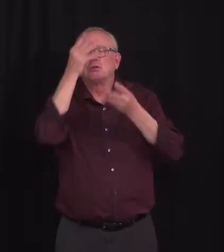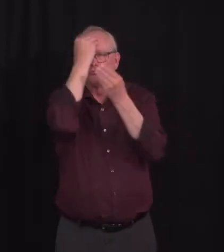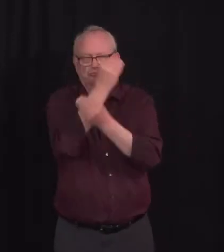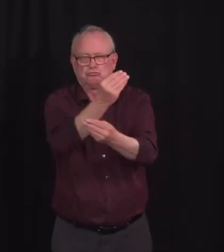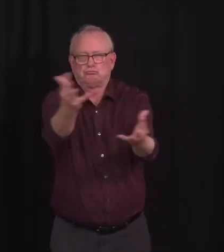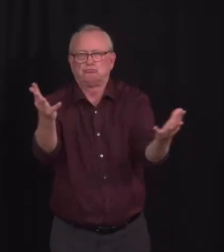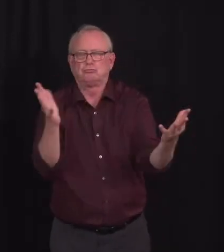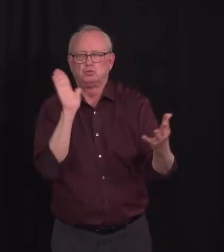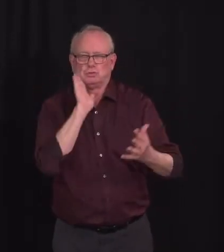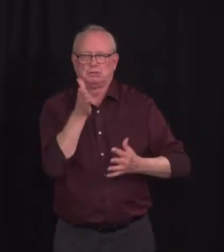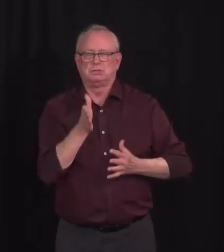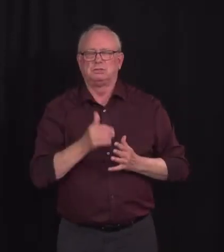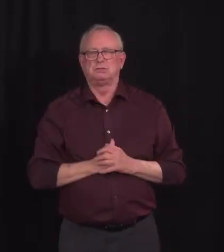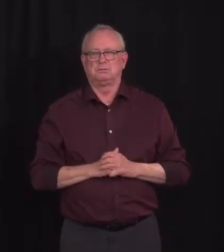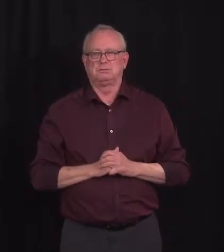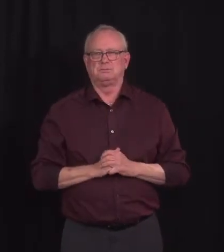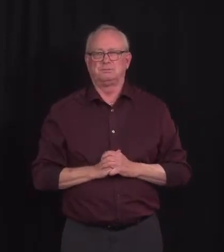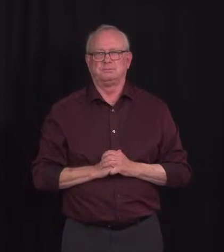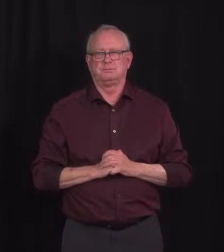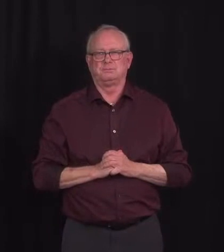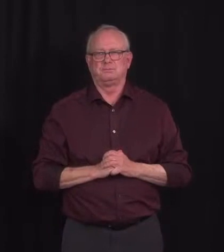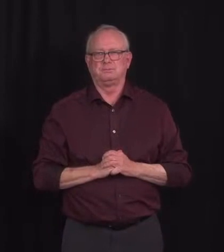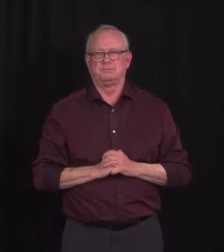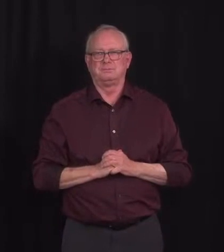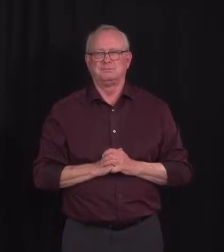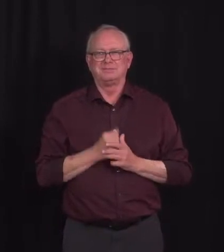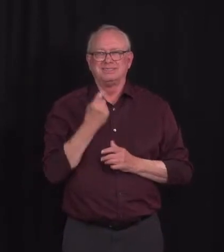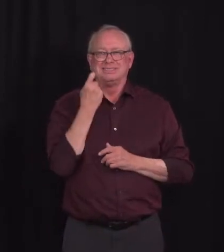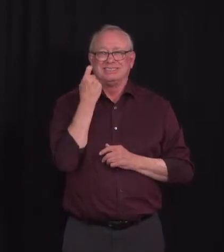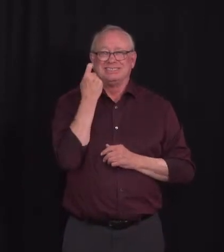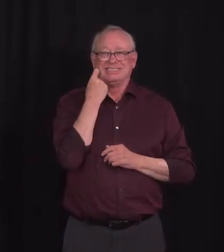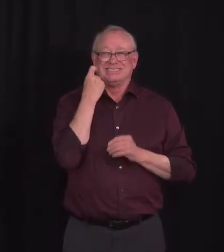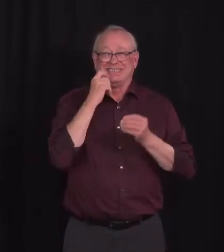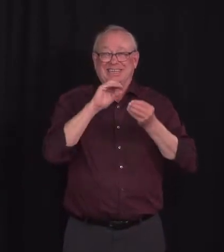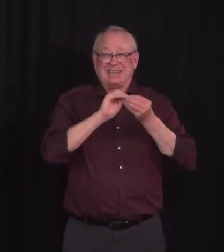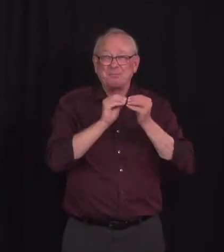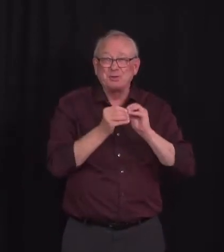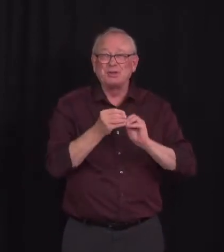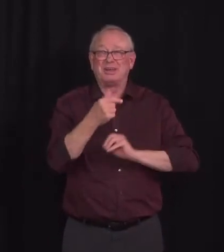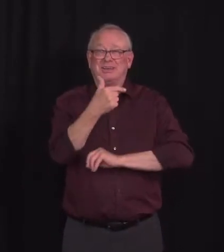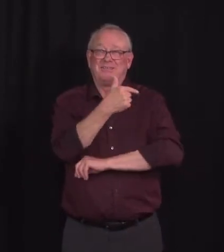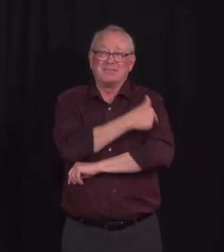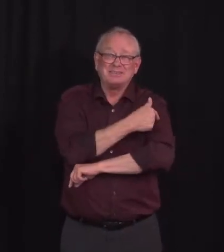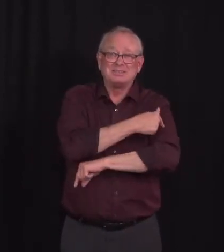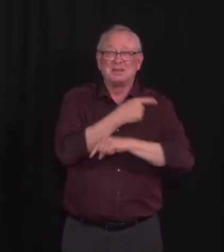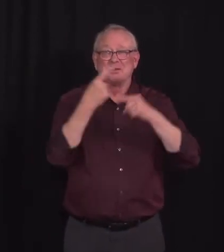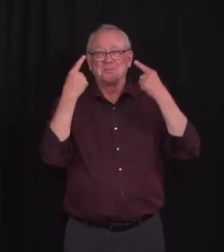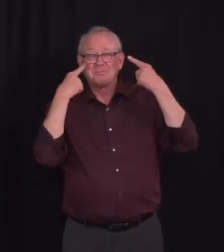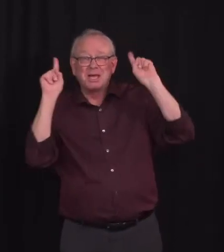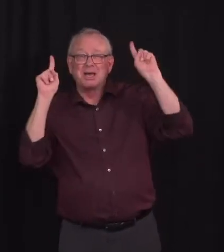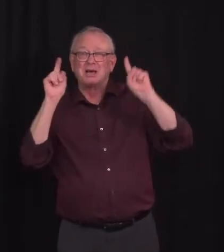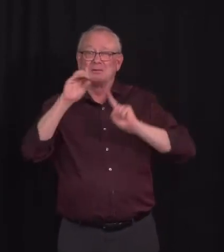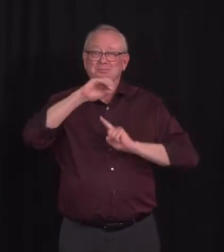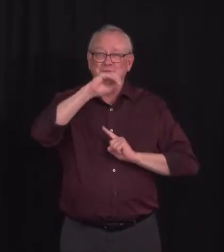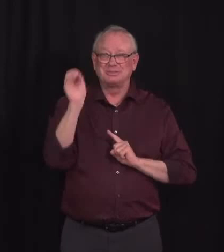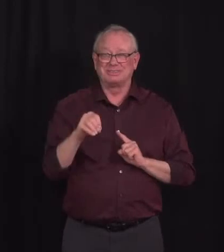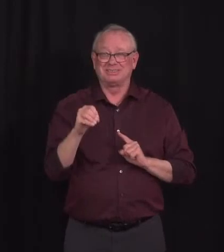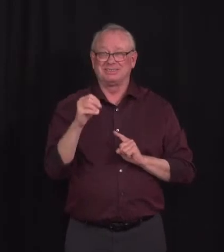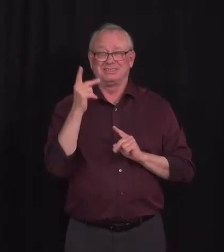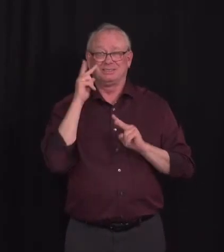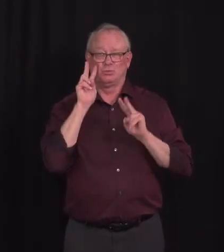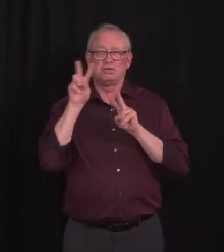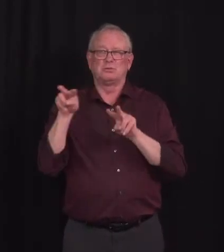All of the vaccine effectiveness information I've shared today and a whole lot more is now available online on our